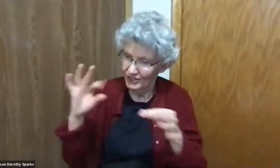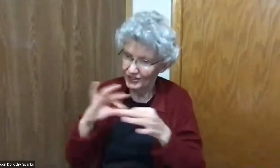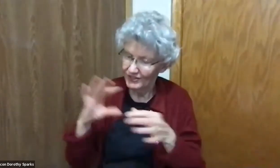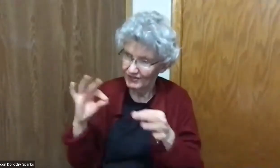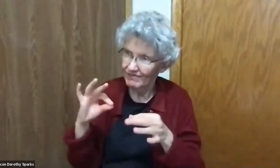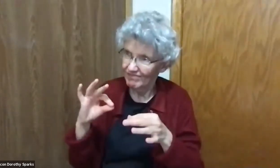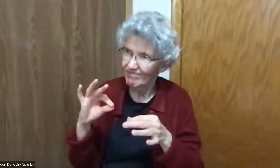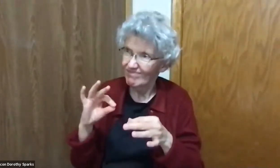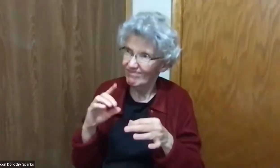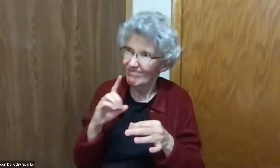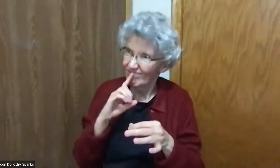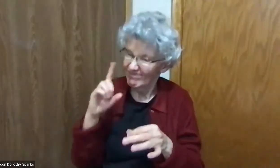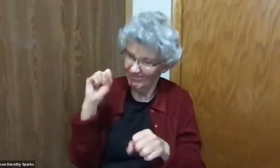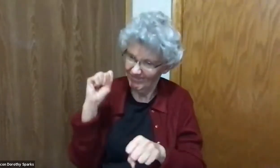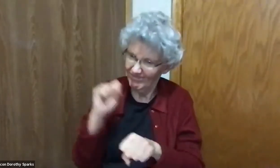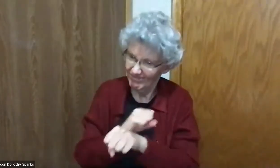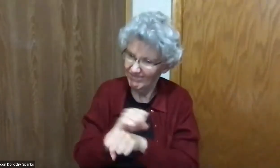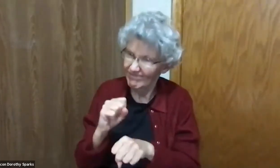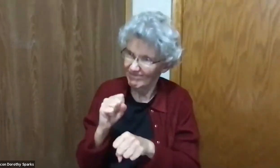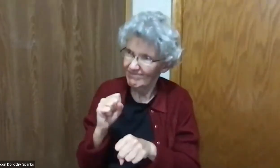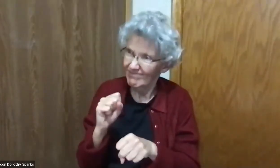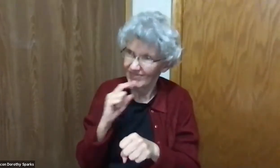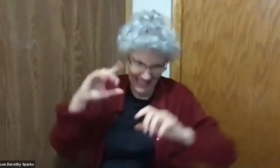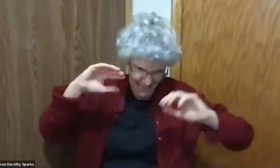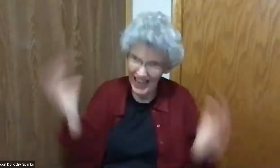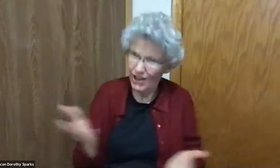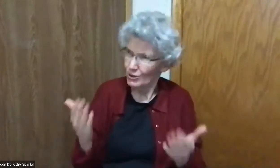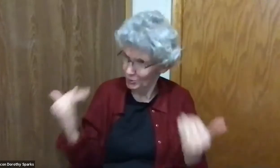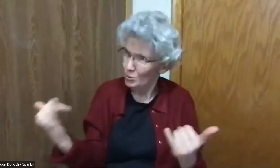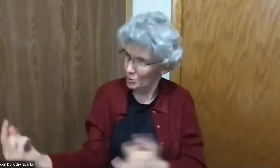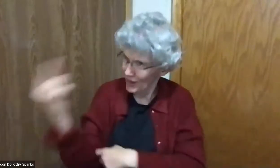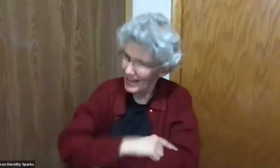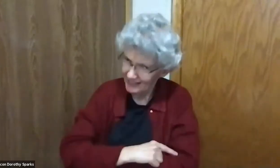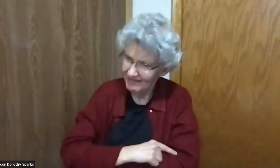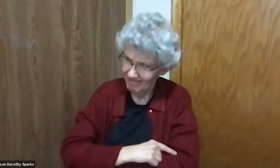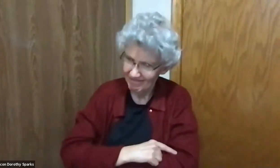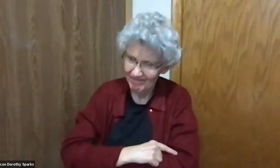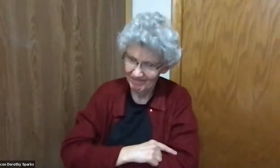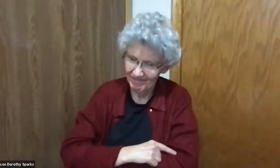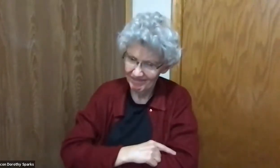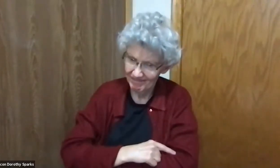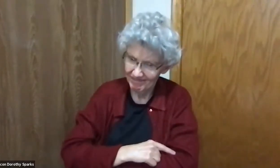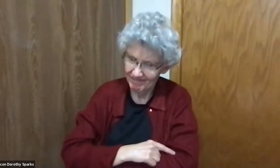what you have just heard me read today has come true.